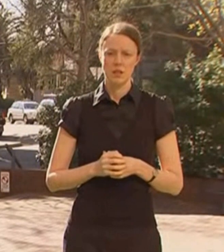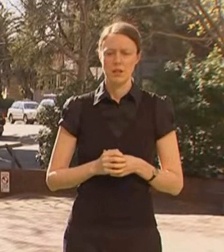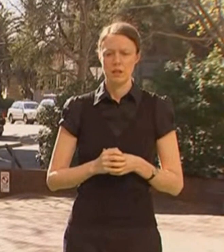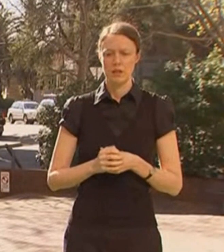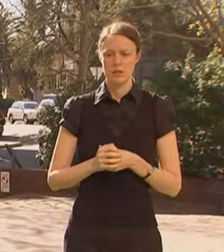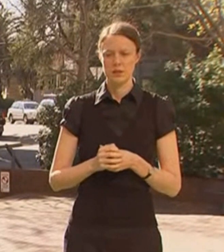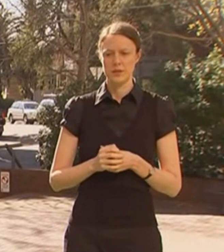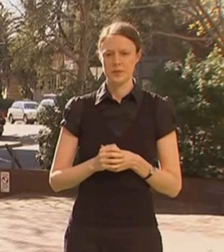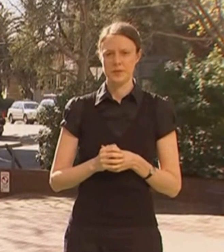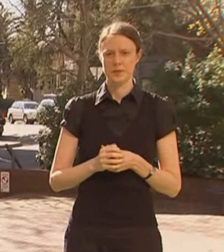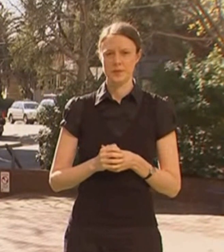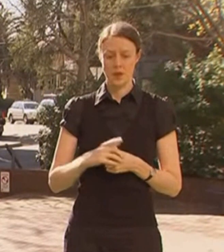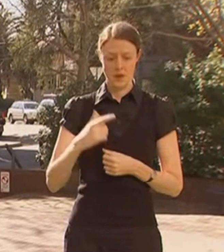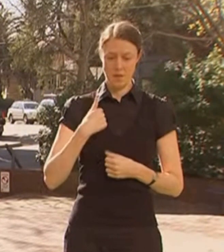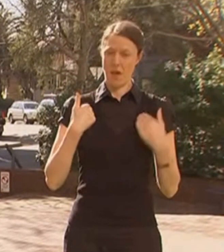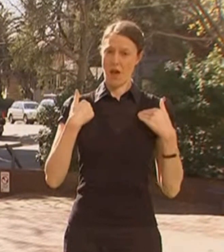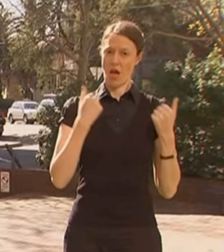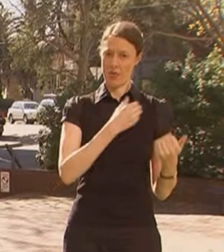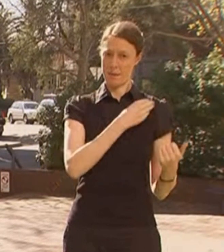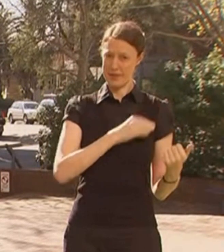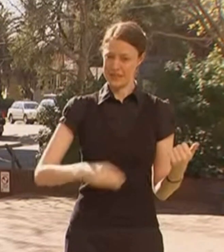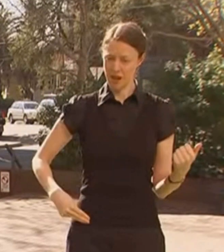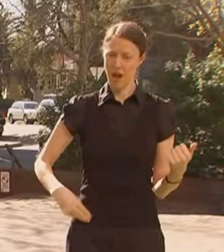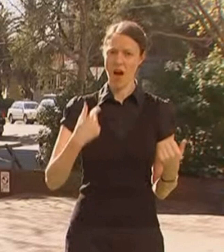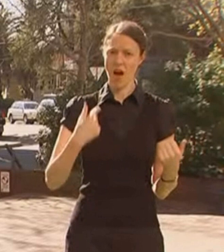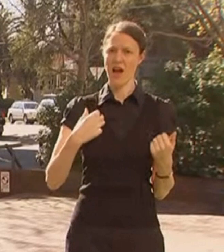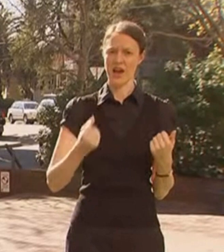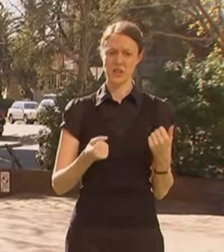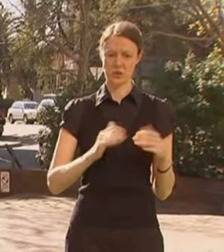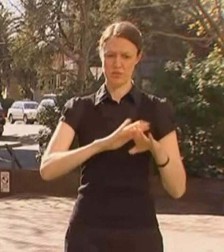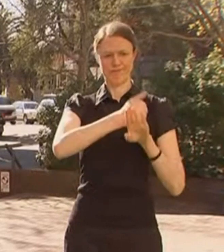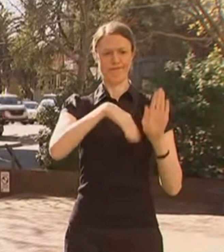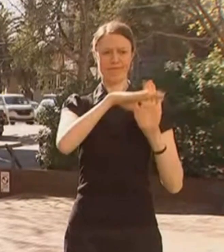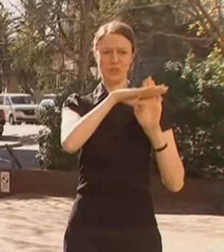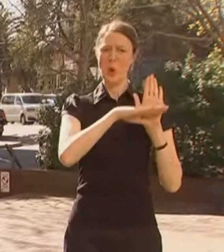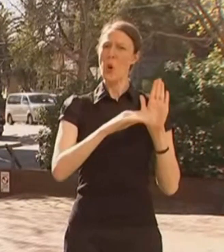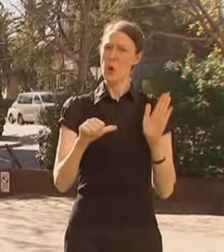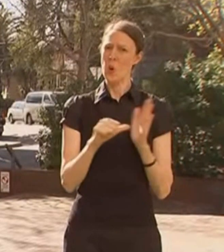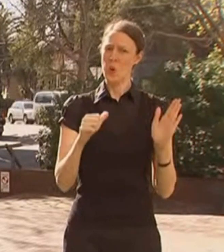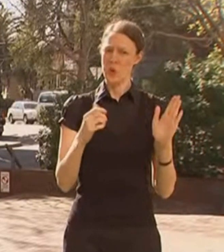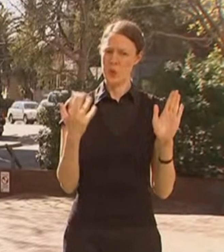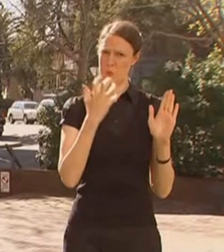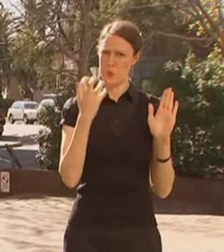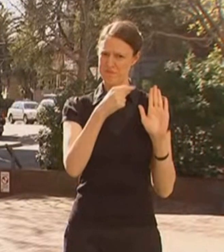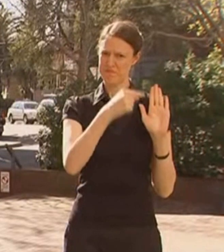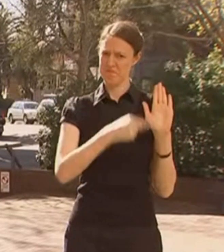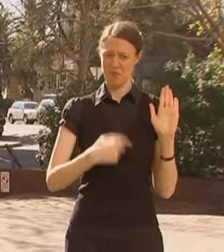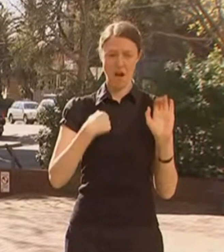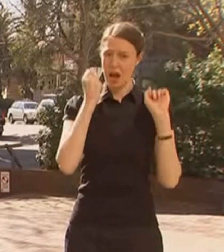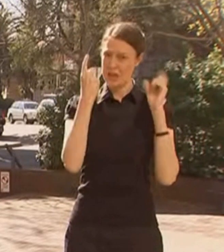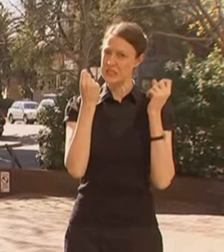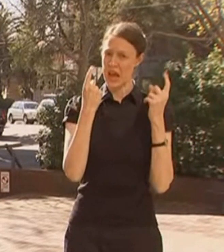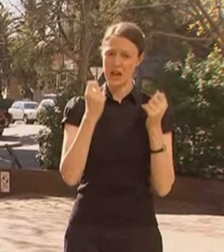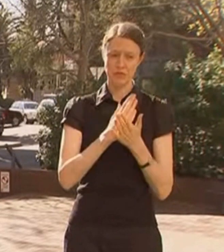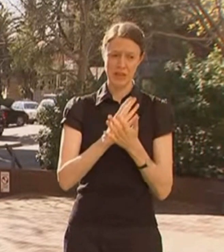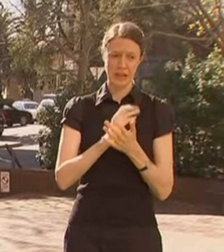next 24 hours to actually have this virus, to cause all the good work that our community